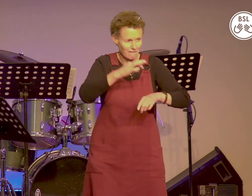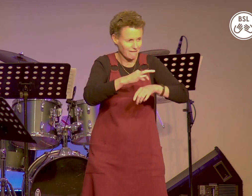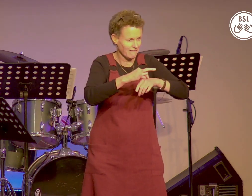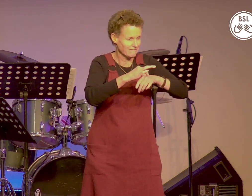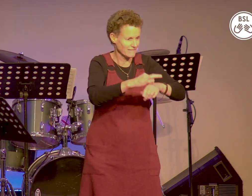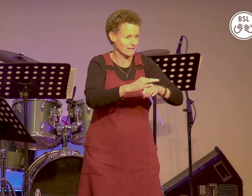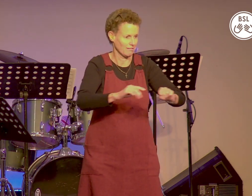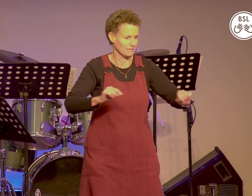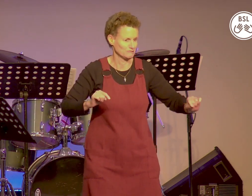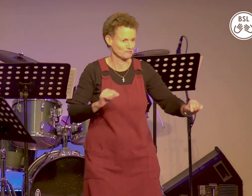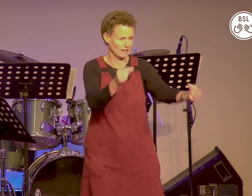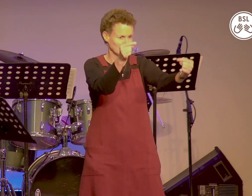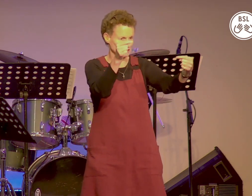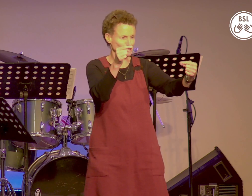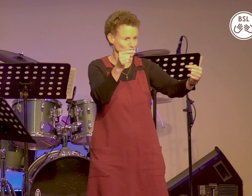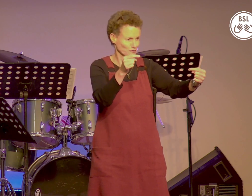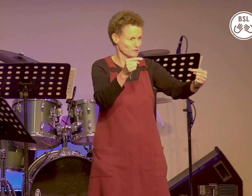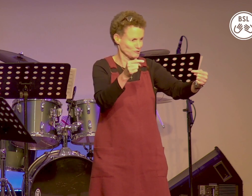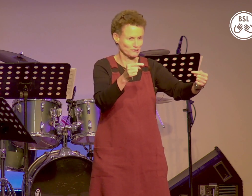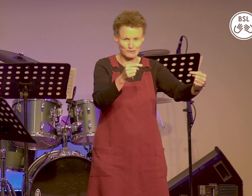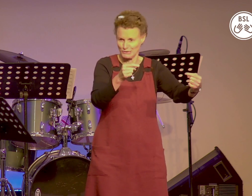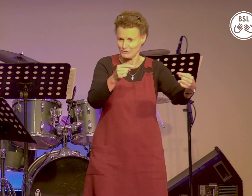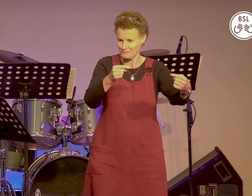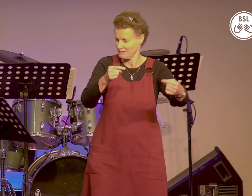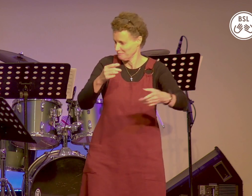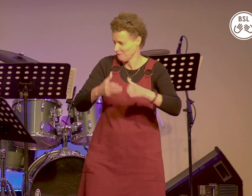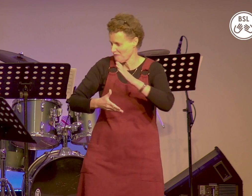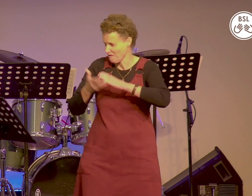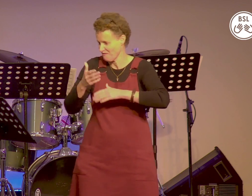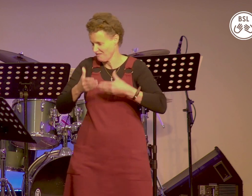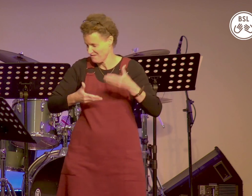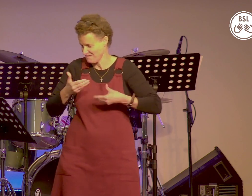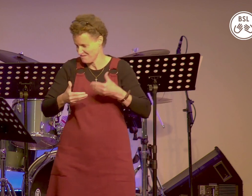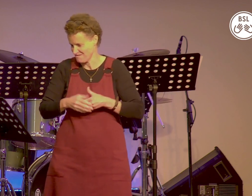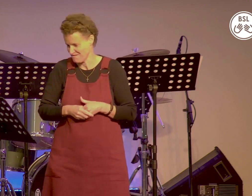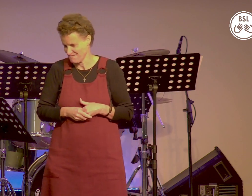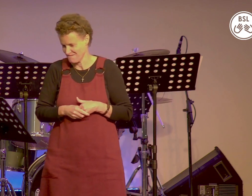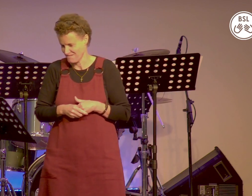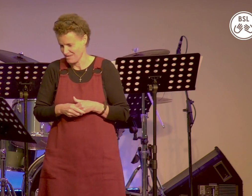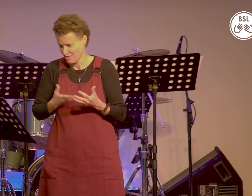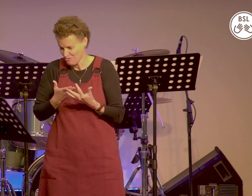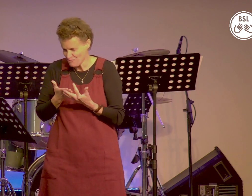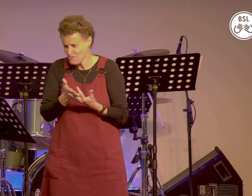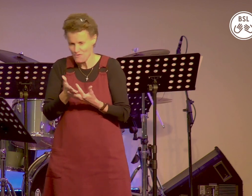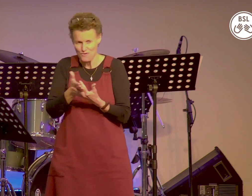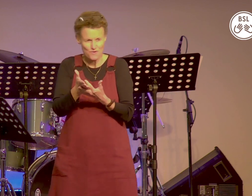So they must have been mental. Think about that challenge that they're going through.